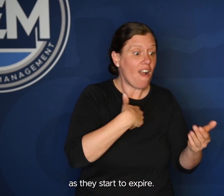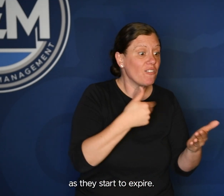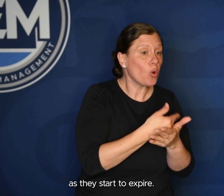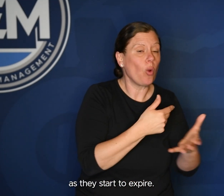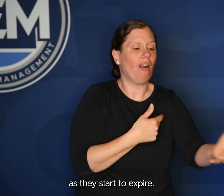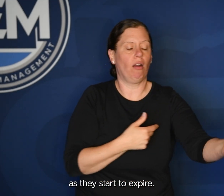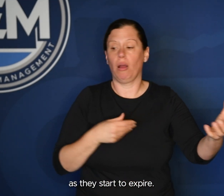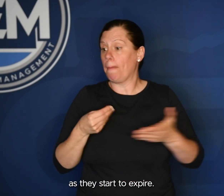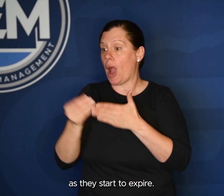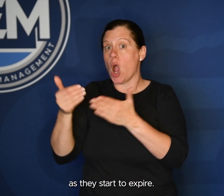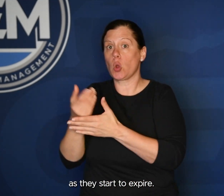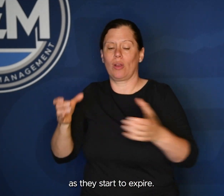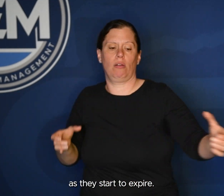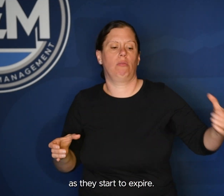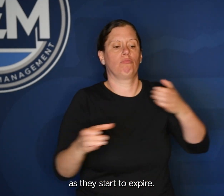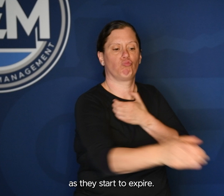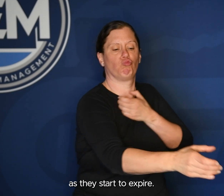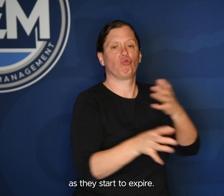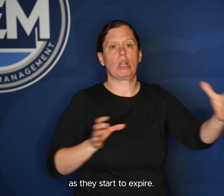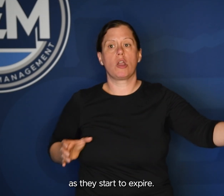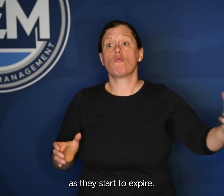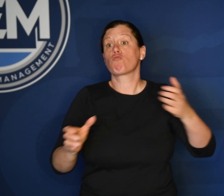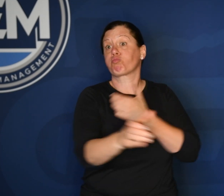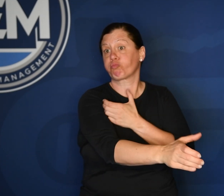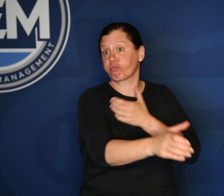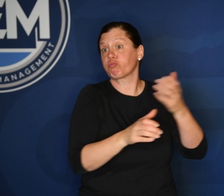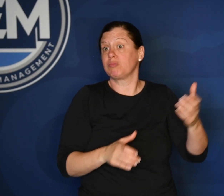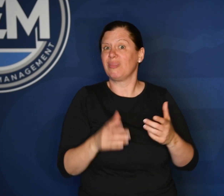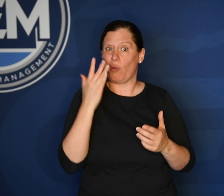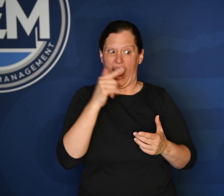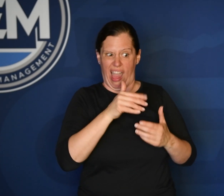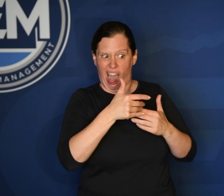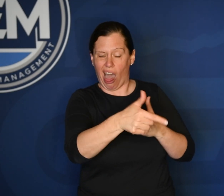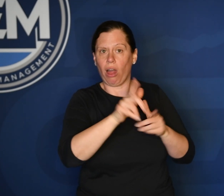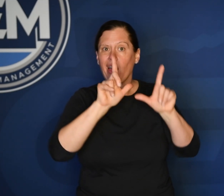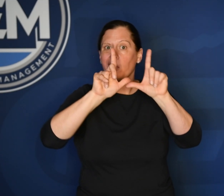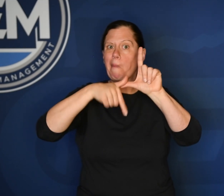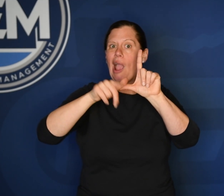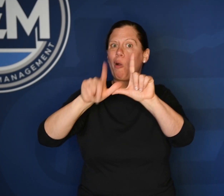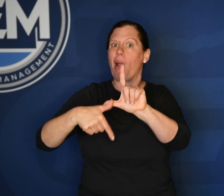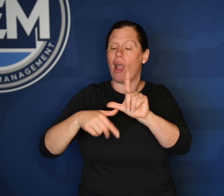start to expire.